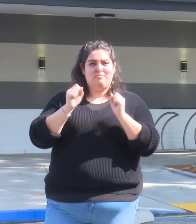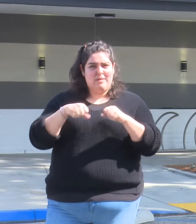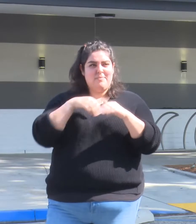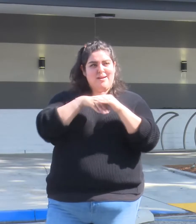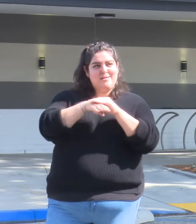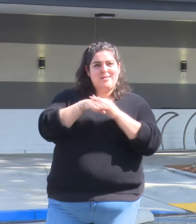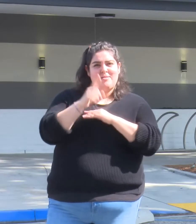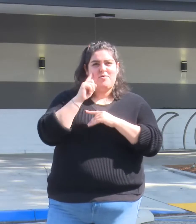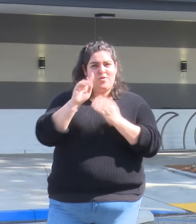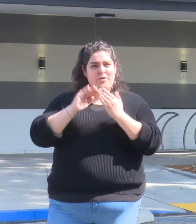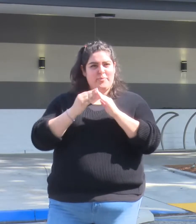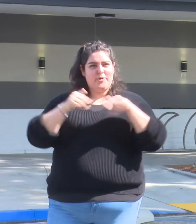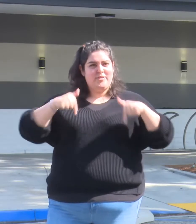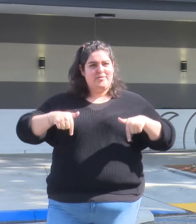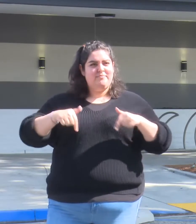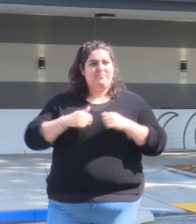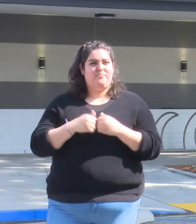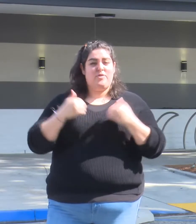people. Youth and senior